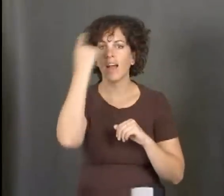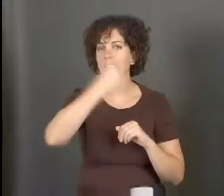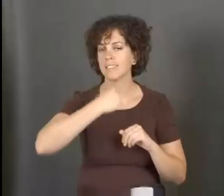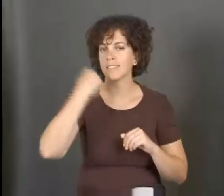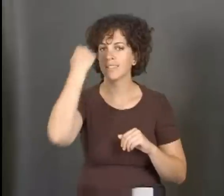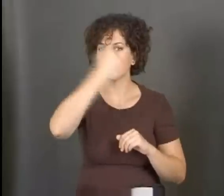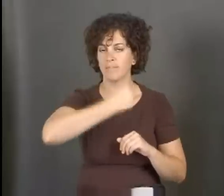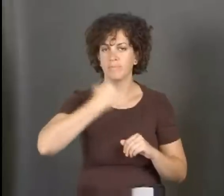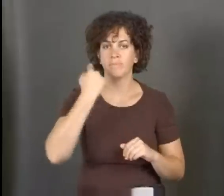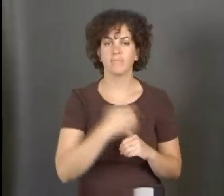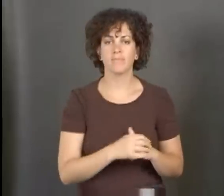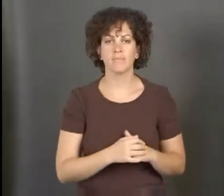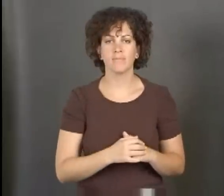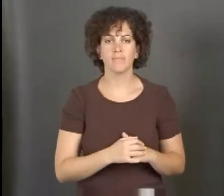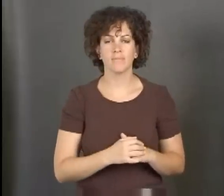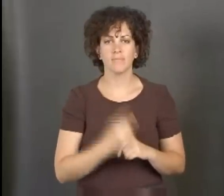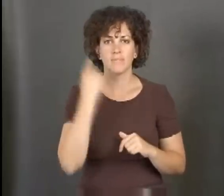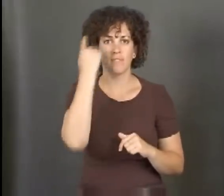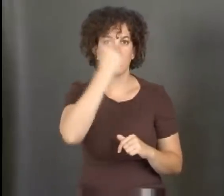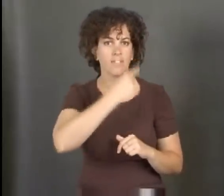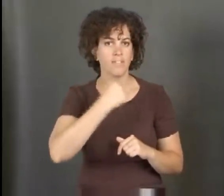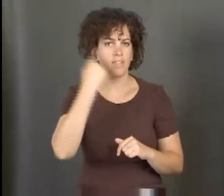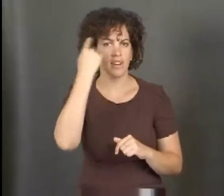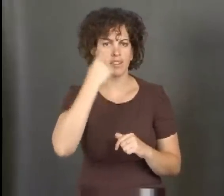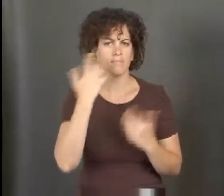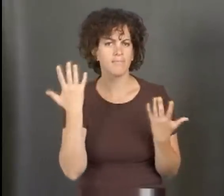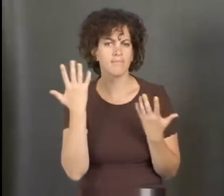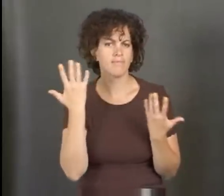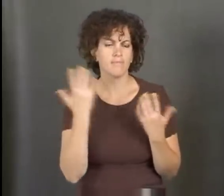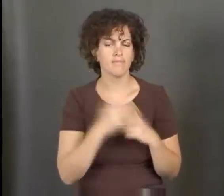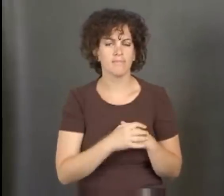Now I'll teach you some signs for face. Face.